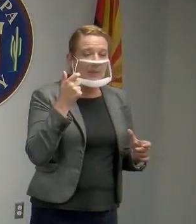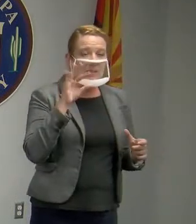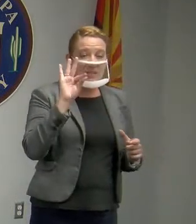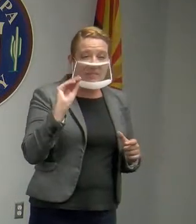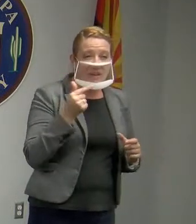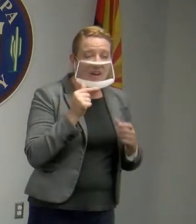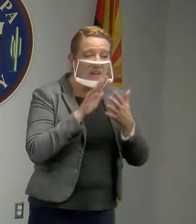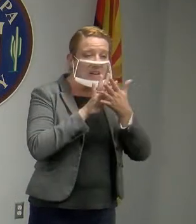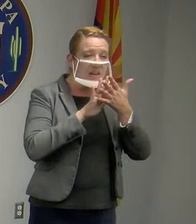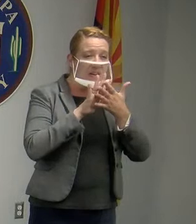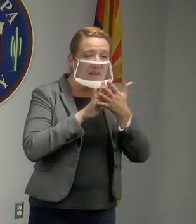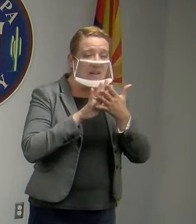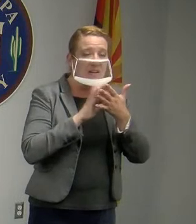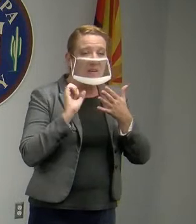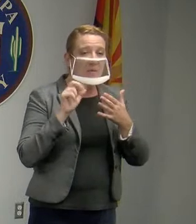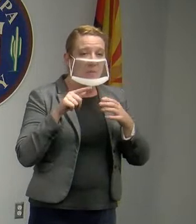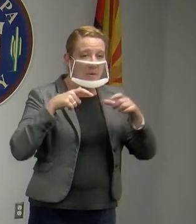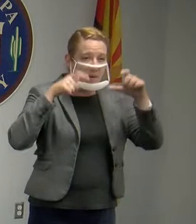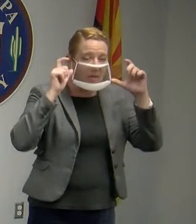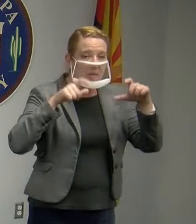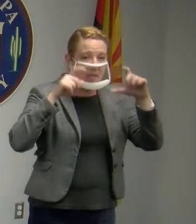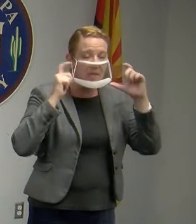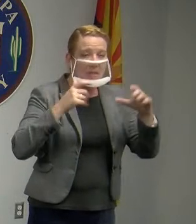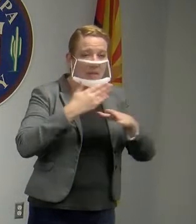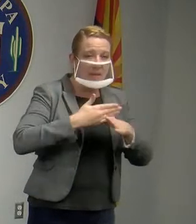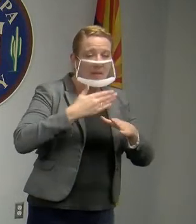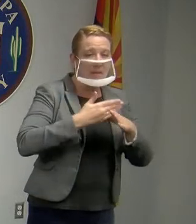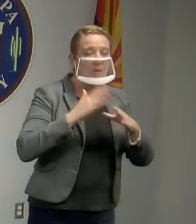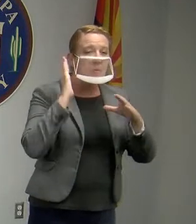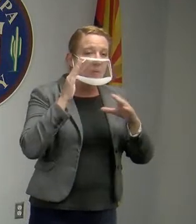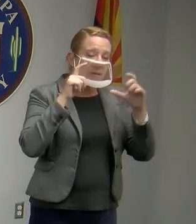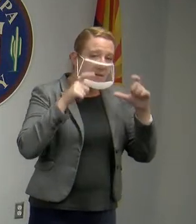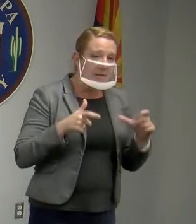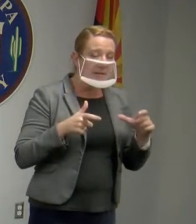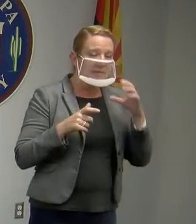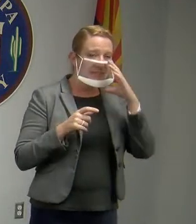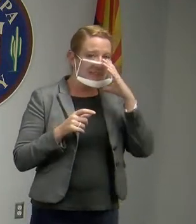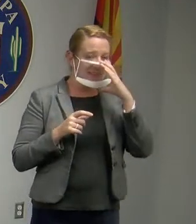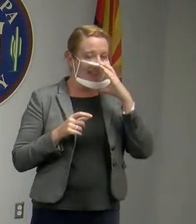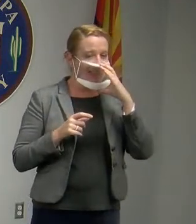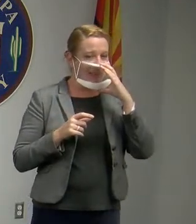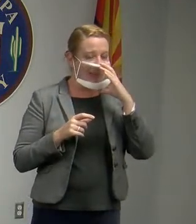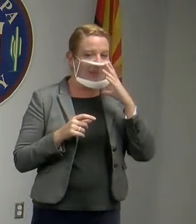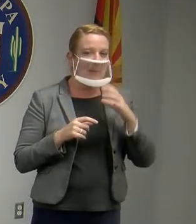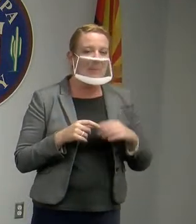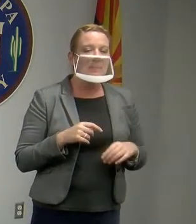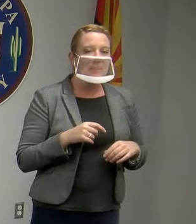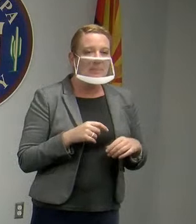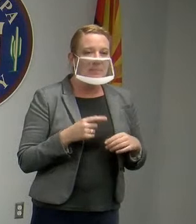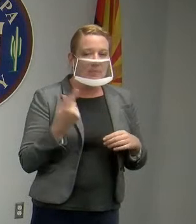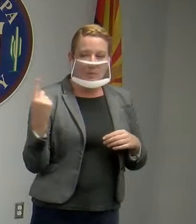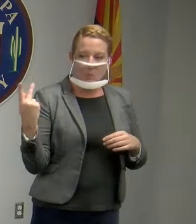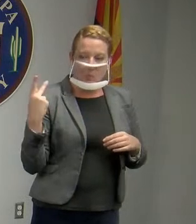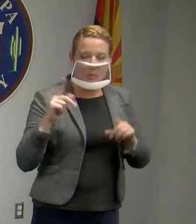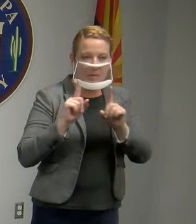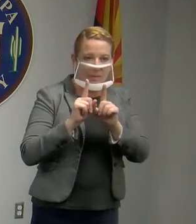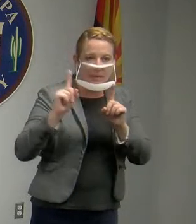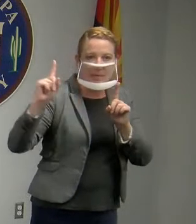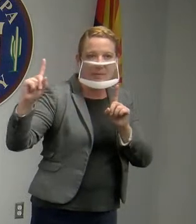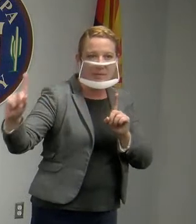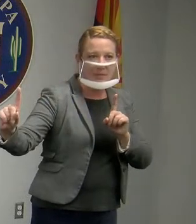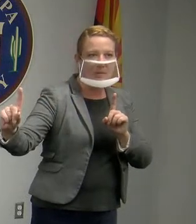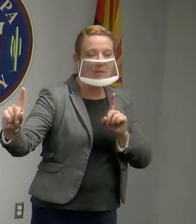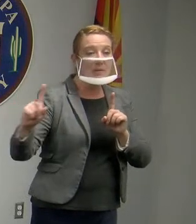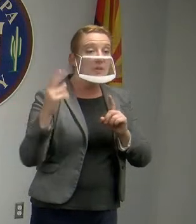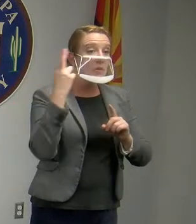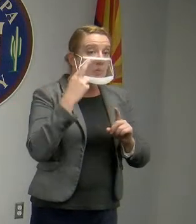or anything else or it's uncomfortable, she will do that only because we certainly have a degree of distance here, and it would only be so she